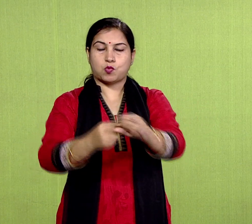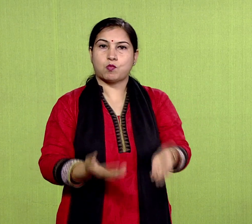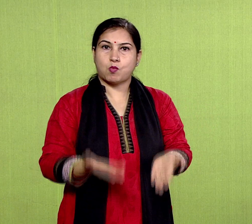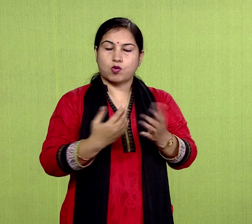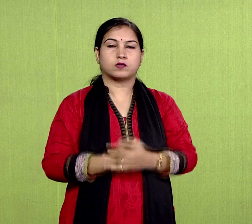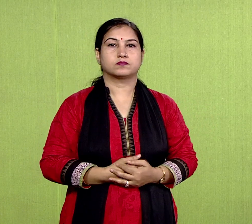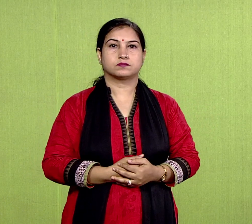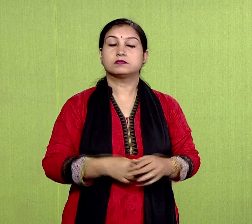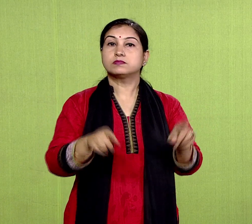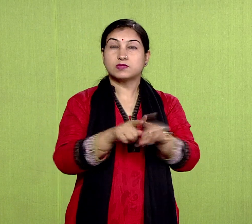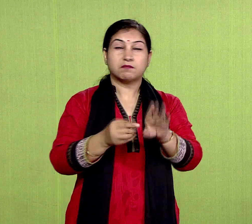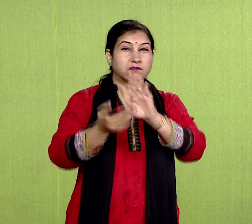Pillars of Ashoka,